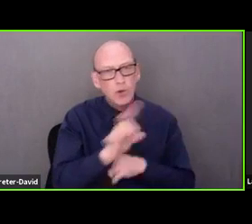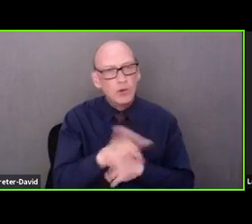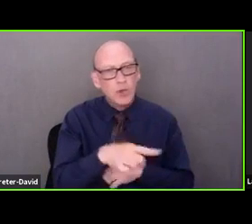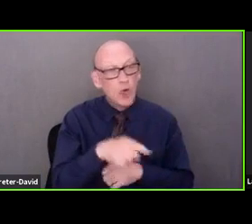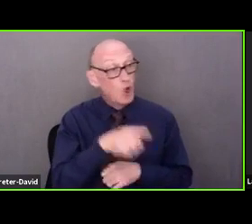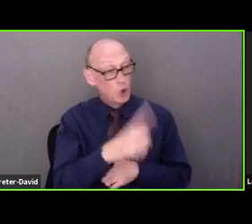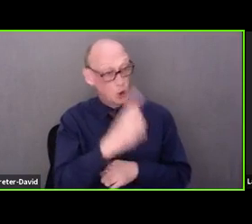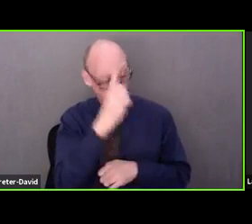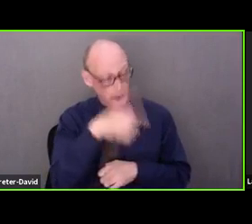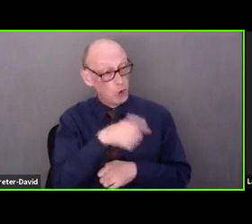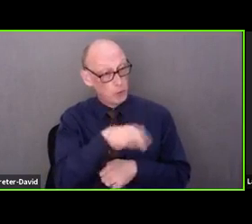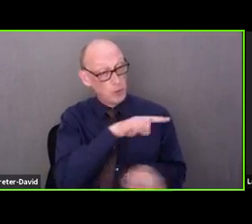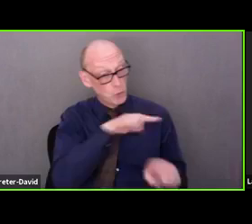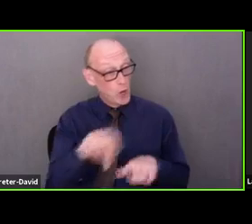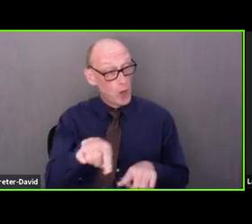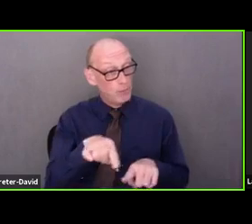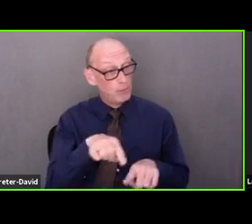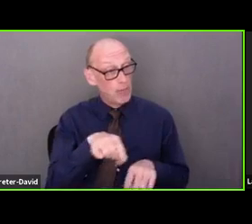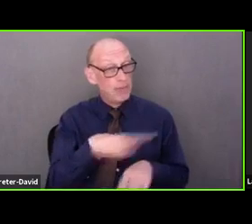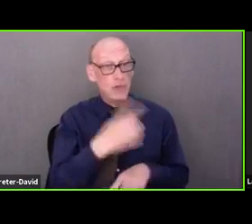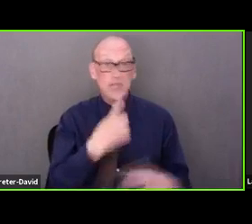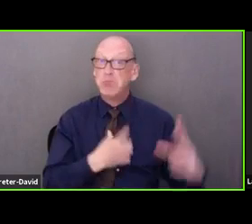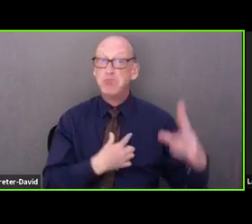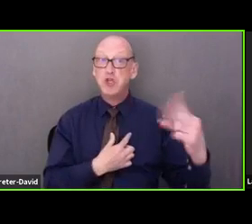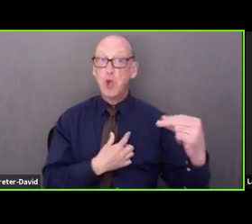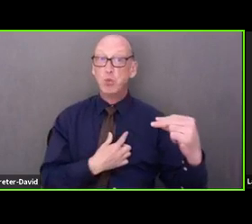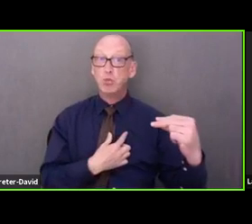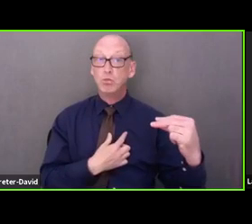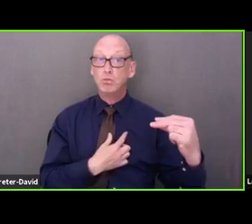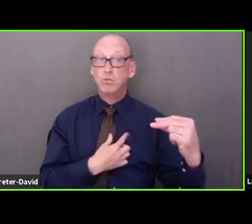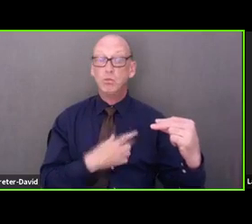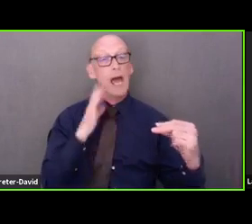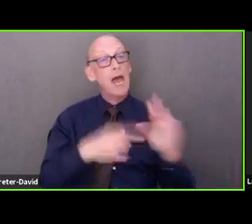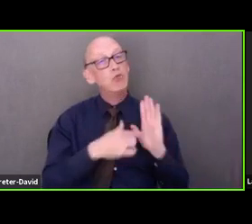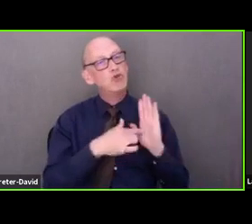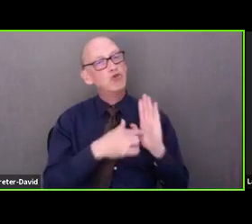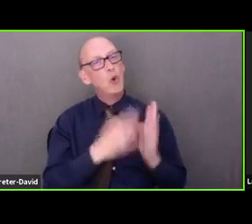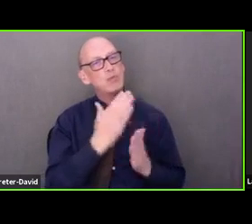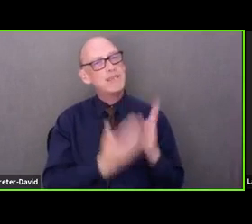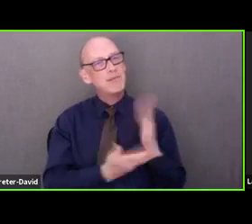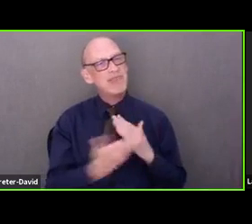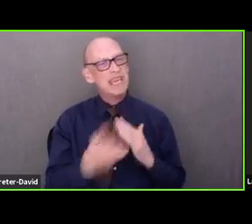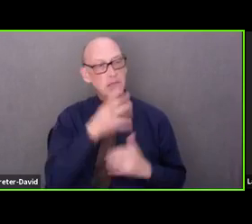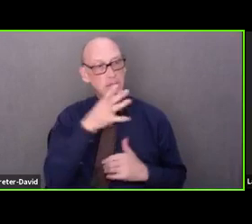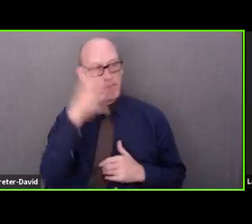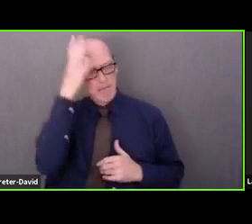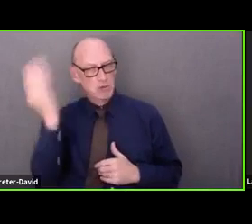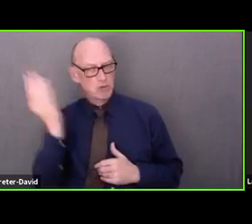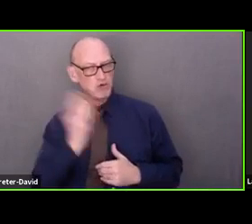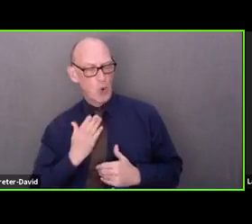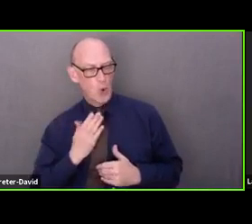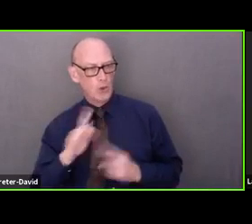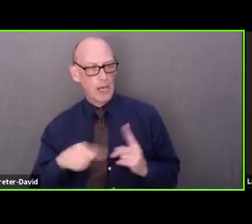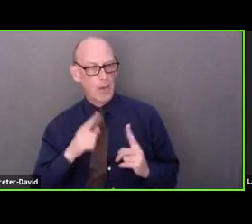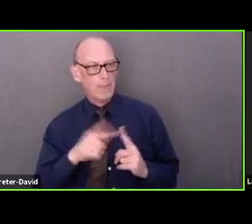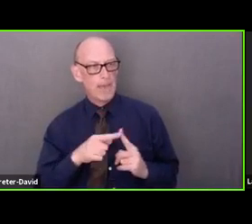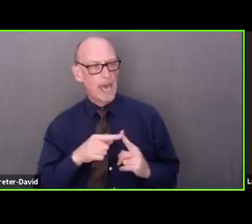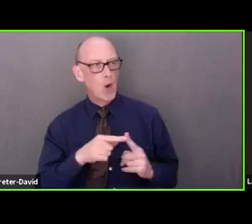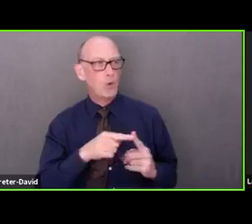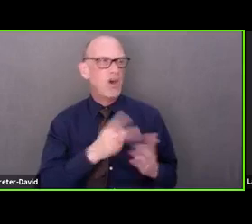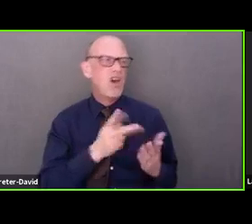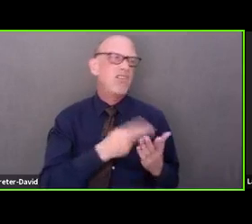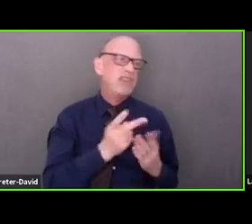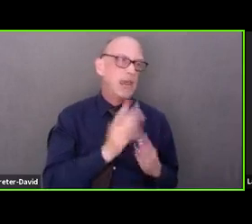to be here? And almost invariably, they'll say no. And then I will point out some of the things that the parents may have said to me about them flunking school, or they've